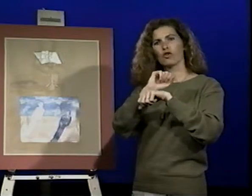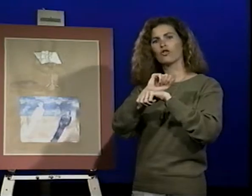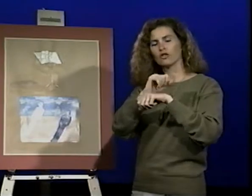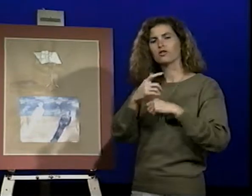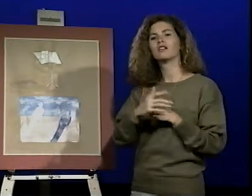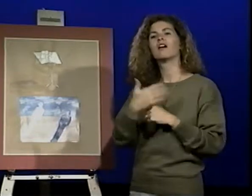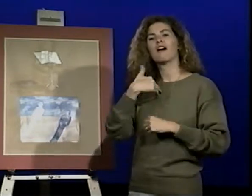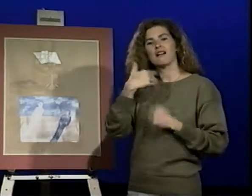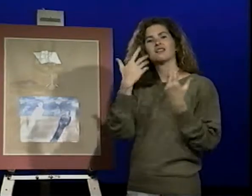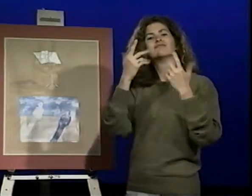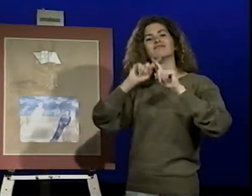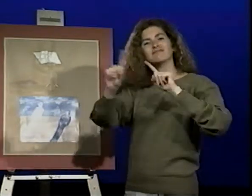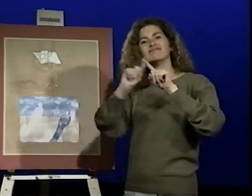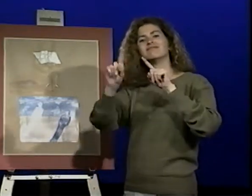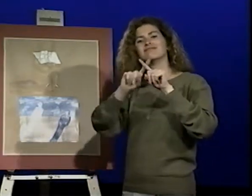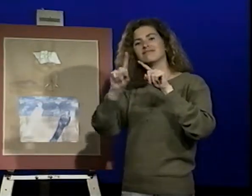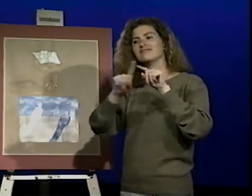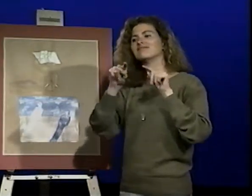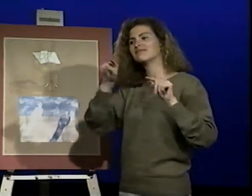I think that this is one of his stronger works.